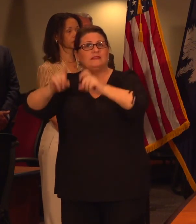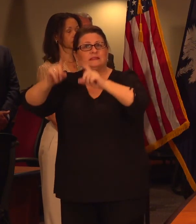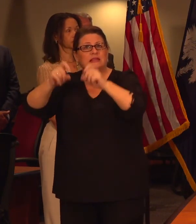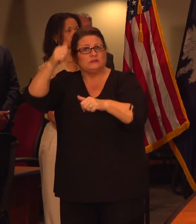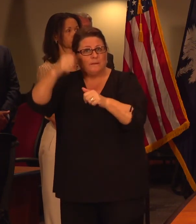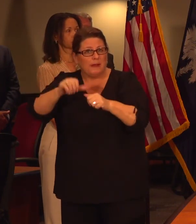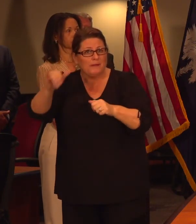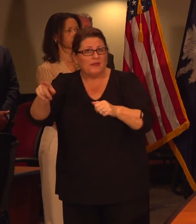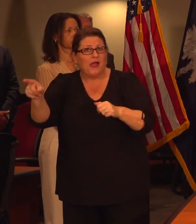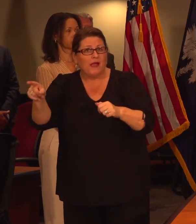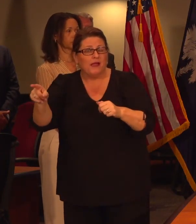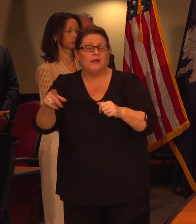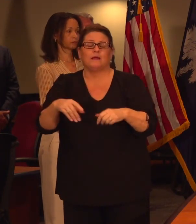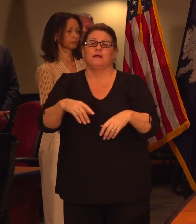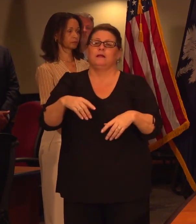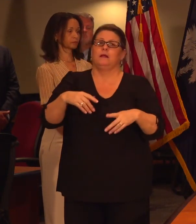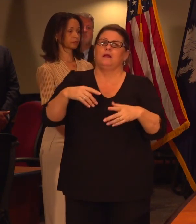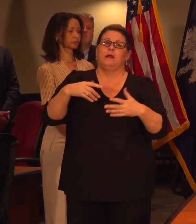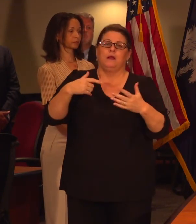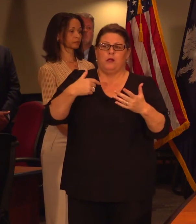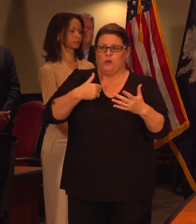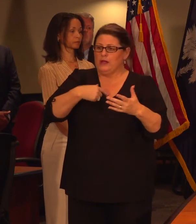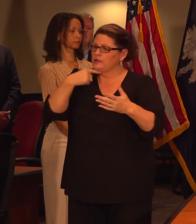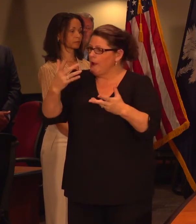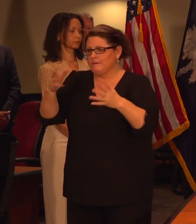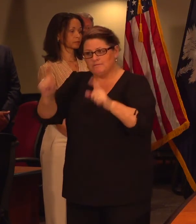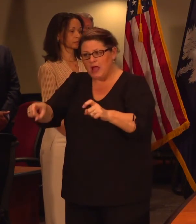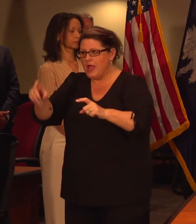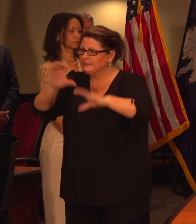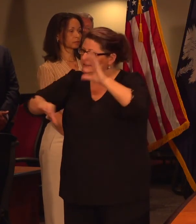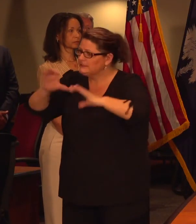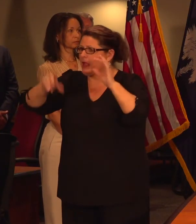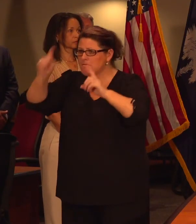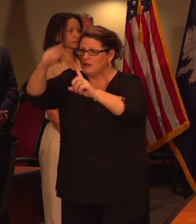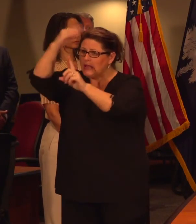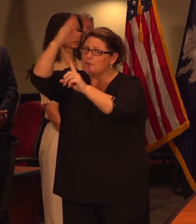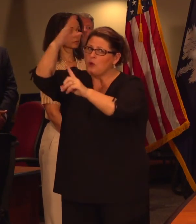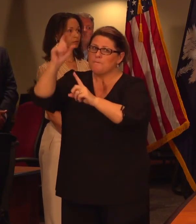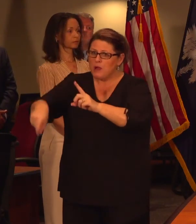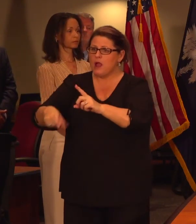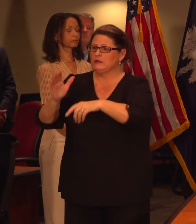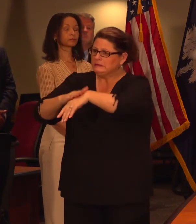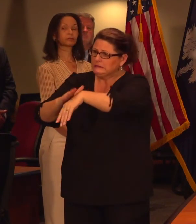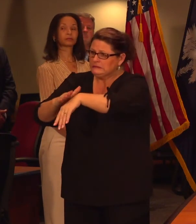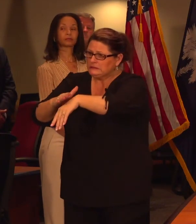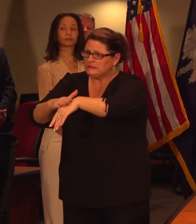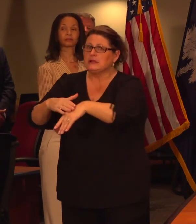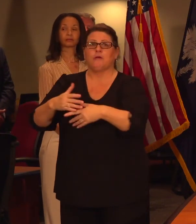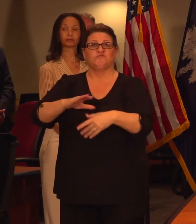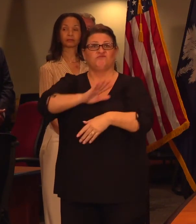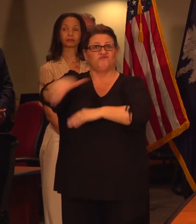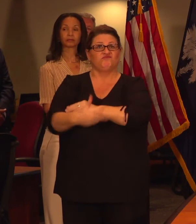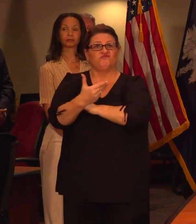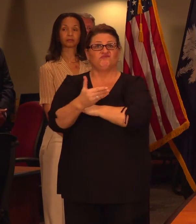up, we got busy and made that need known, and overnight we got the reagent that we needed.